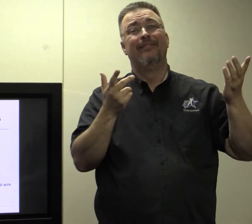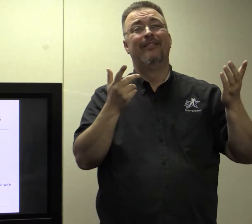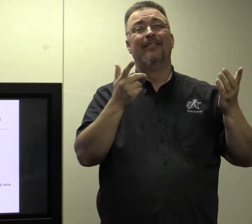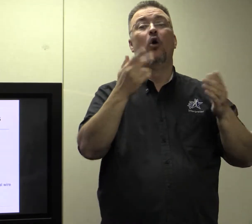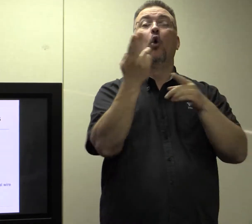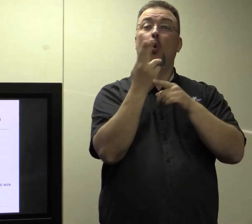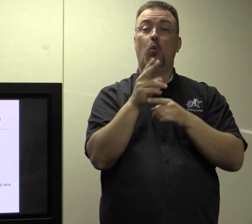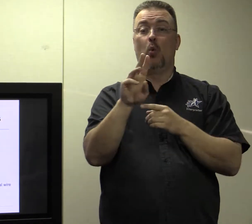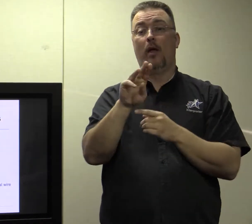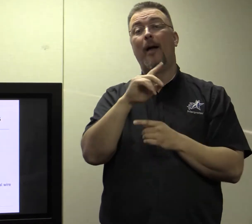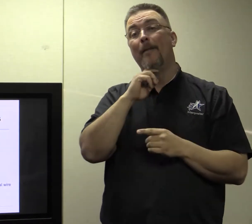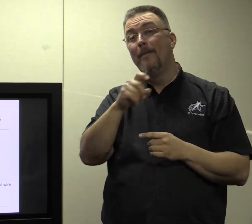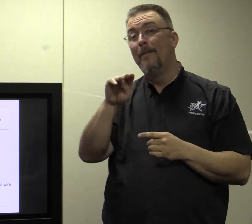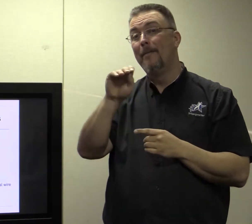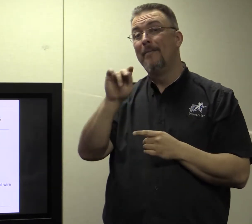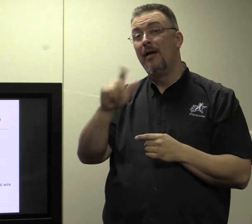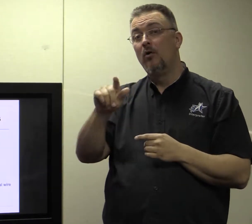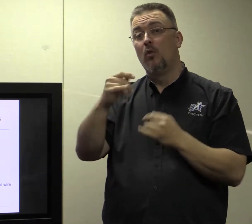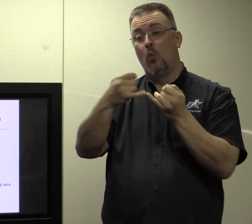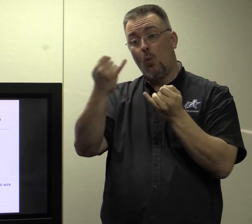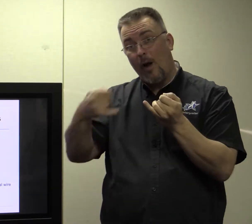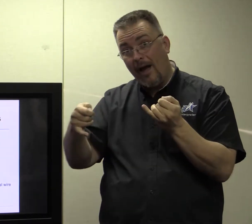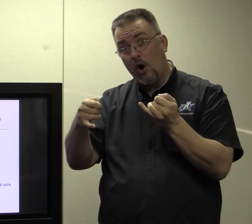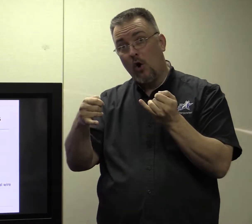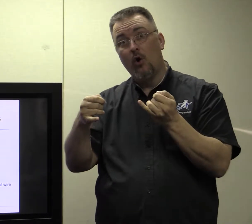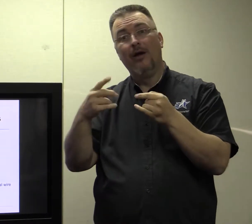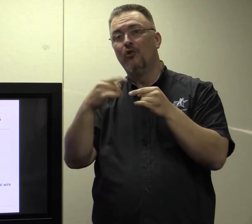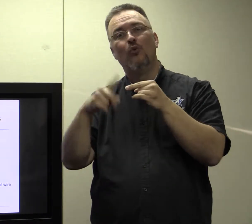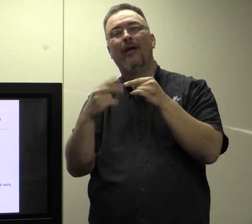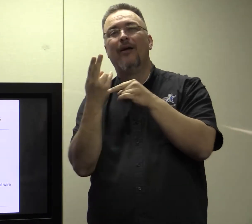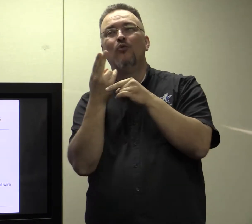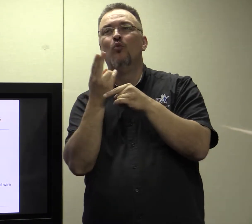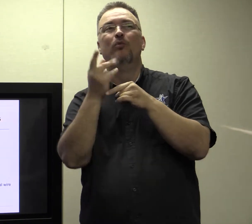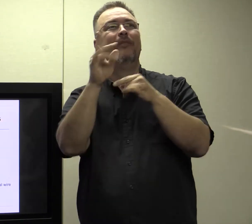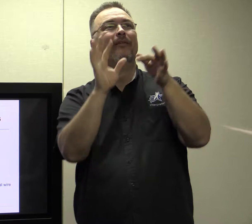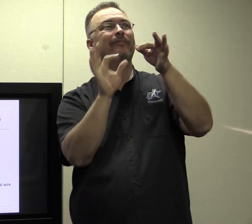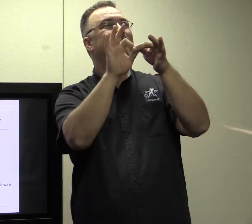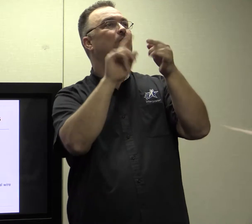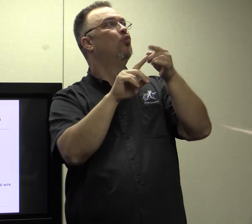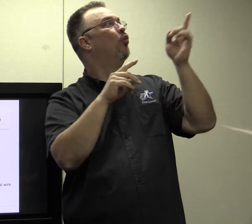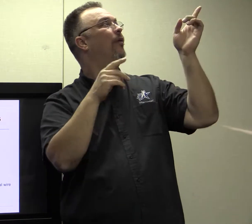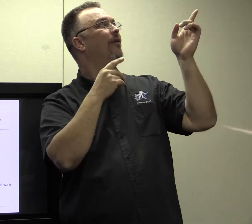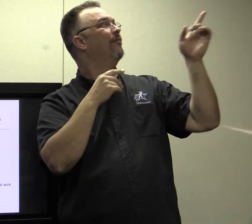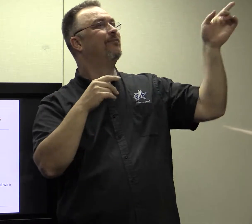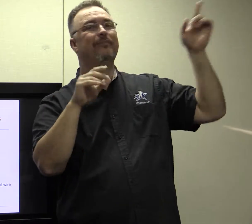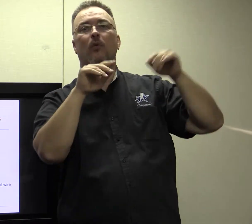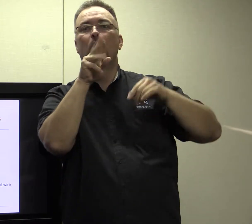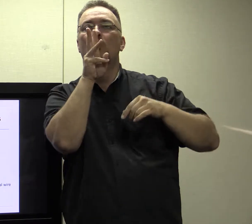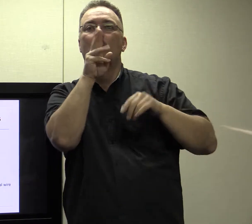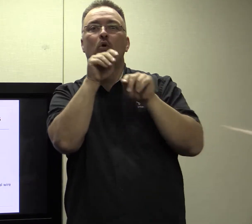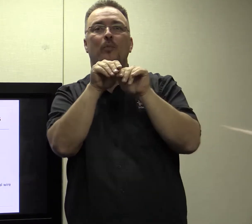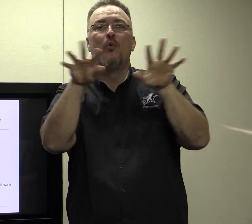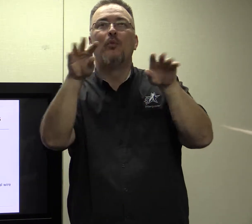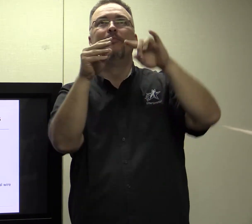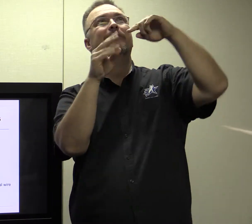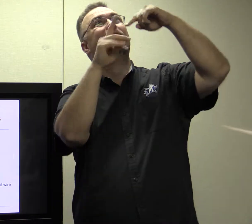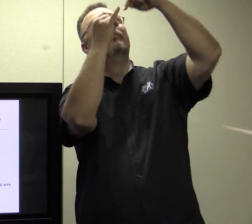wire, and it cannot be hung on any sprinkler. Nothing within 24 inches of the ceiling. If you